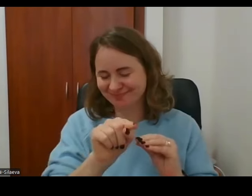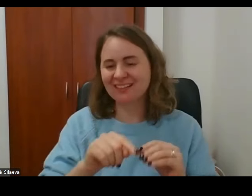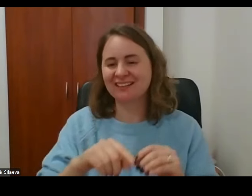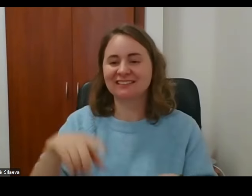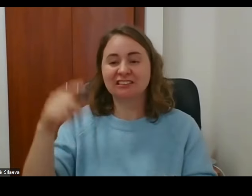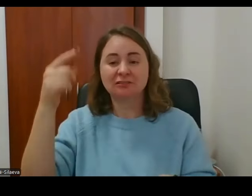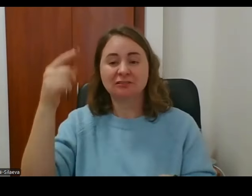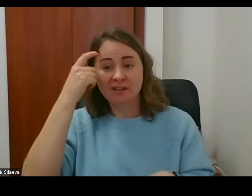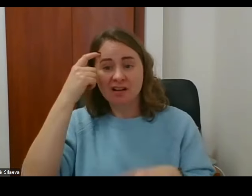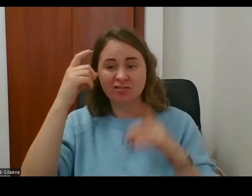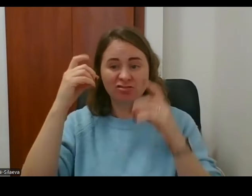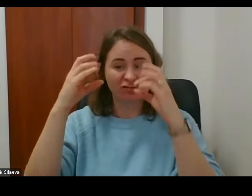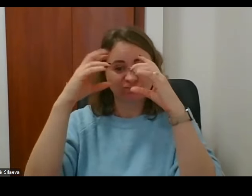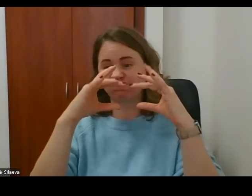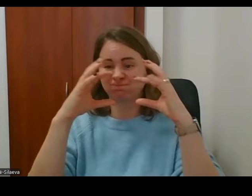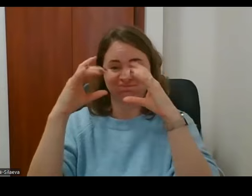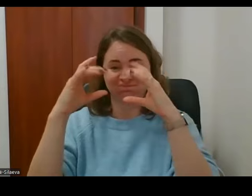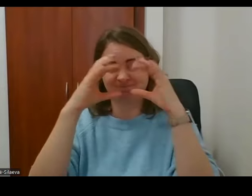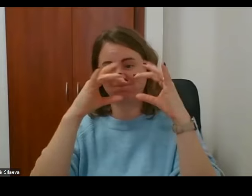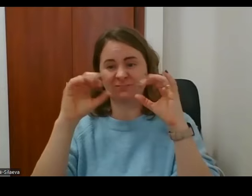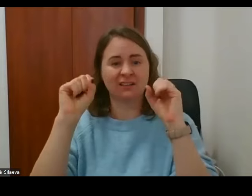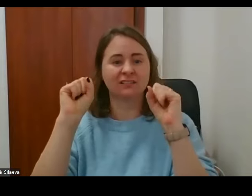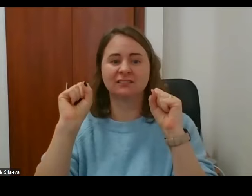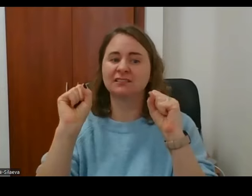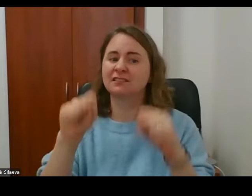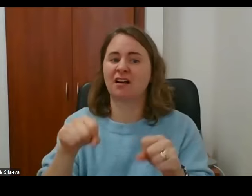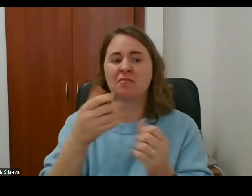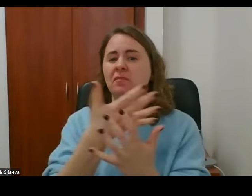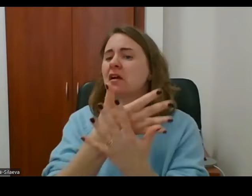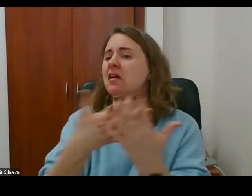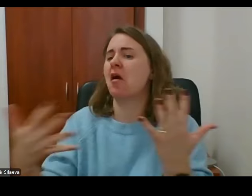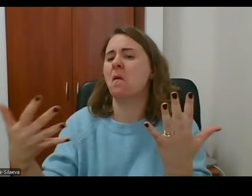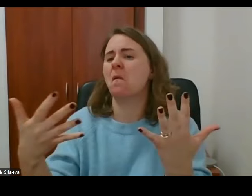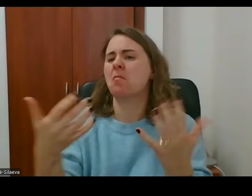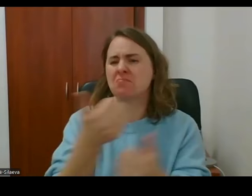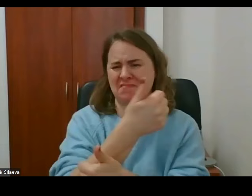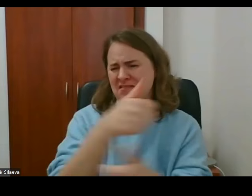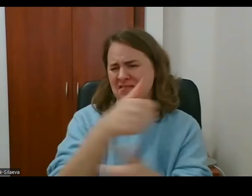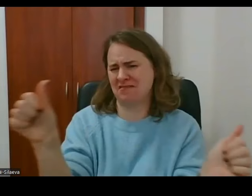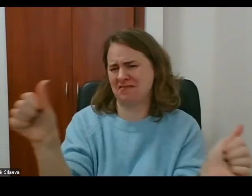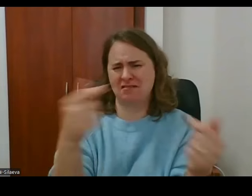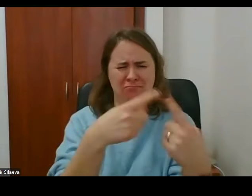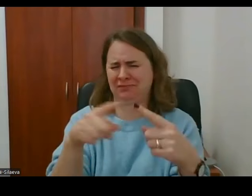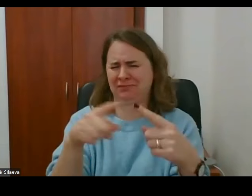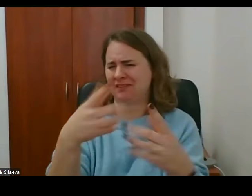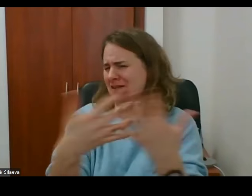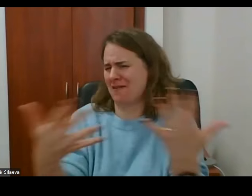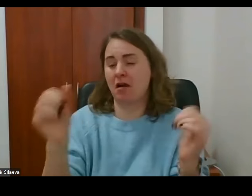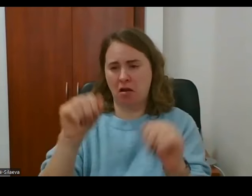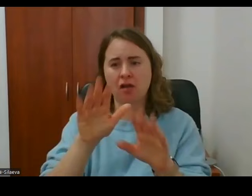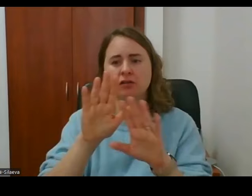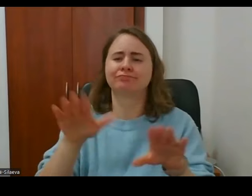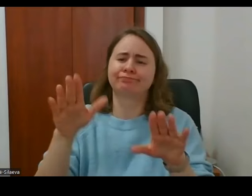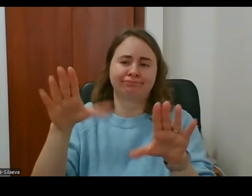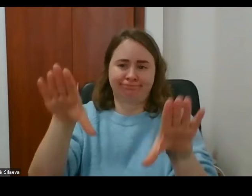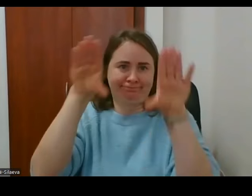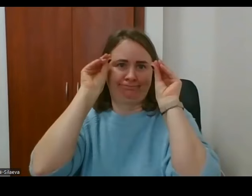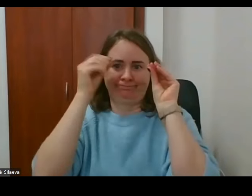So I would like to summarize and tell you something about this. For our uh,